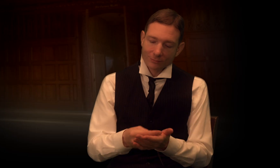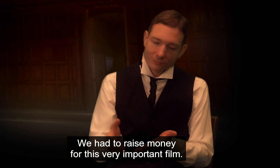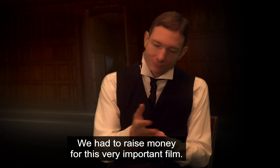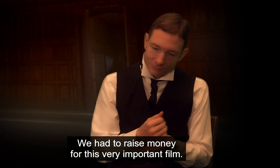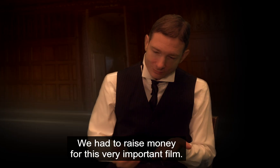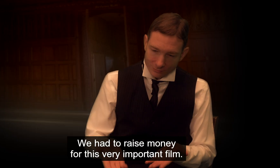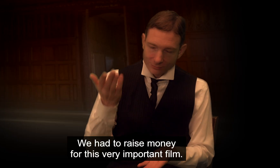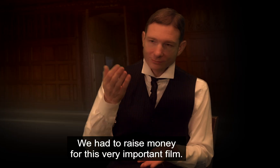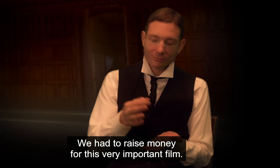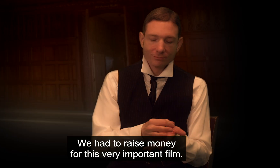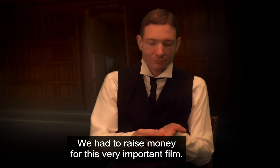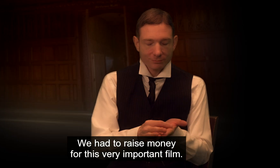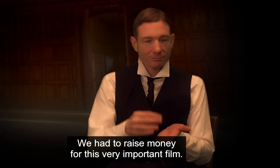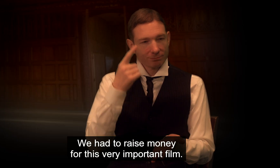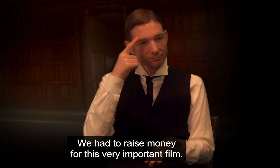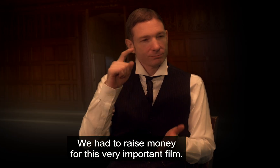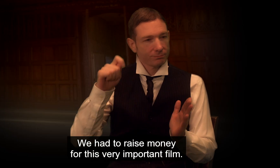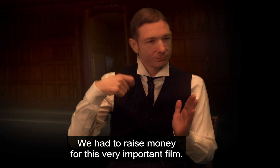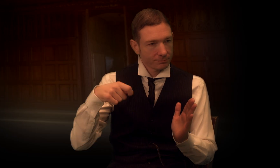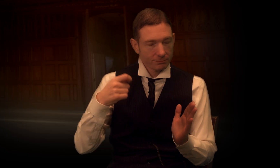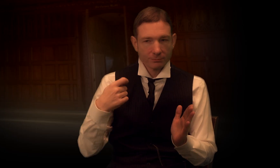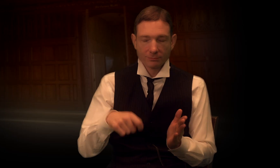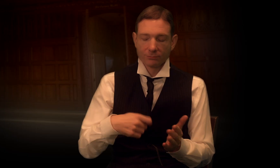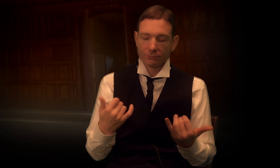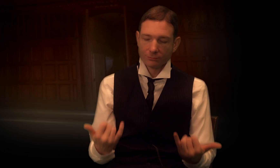We had to raise money for this very important film.